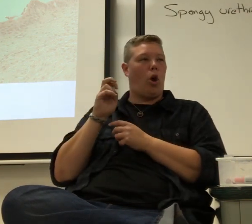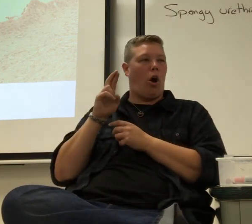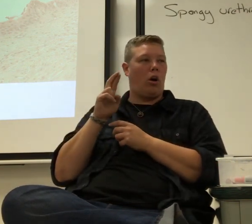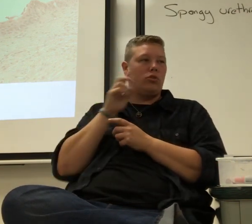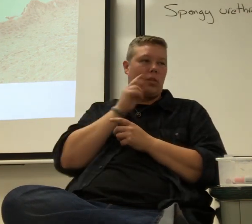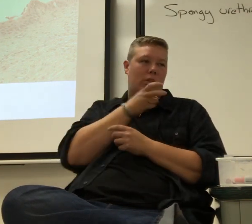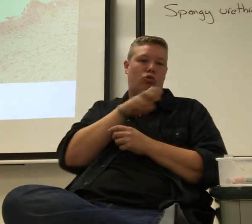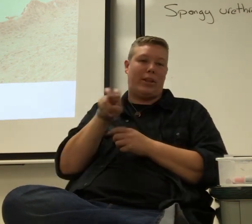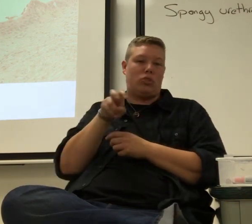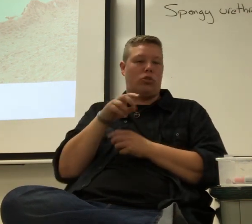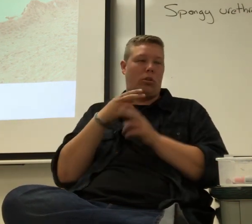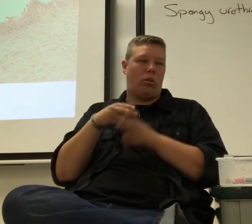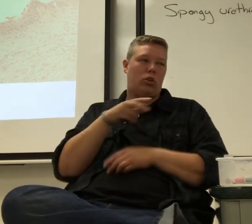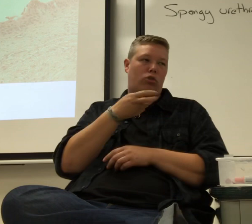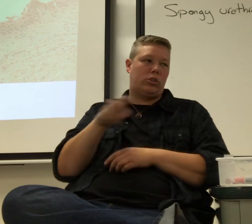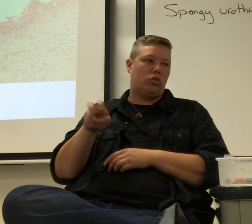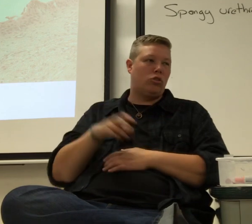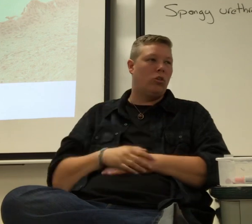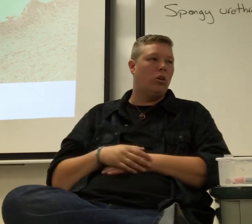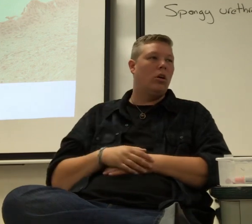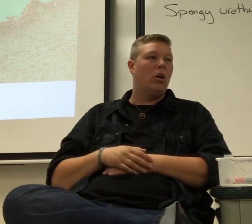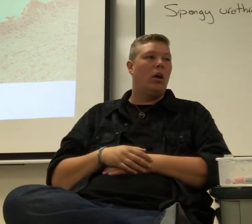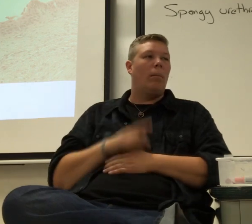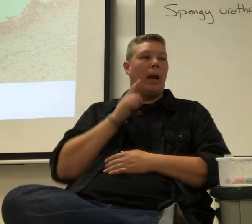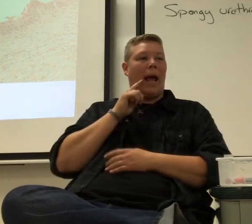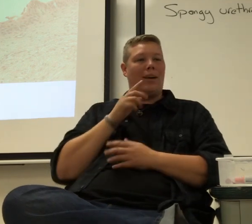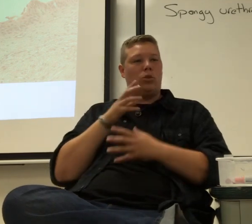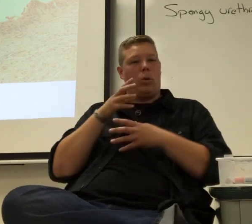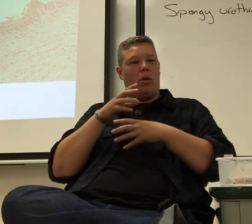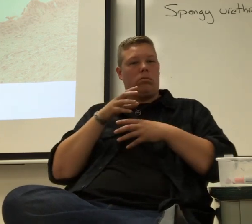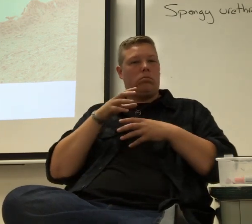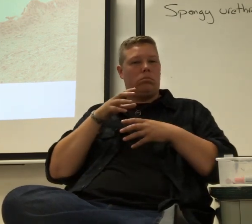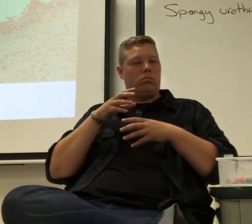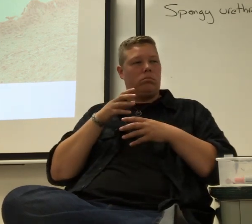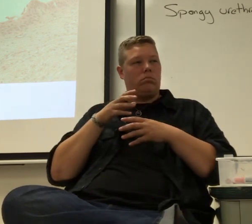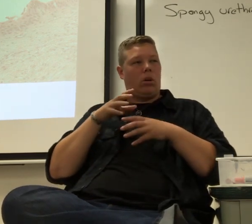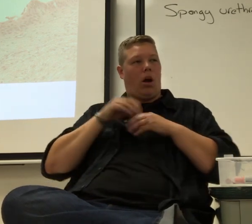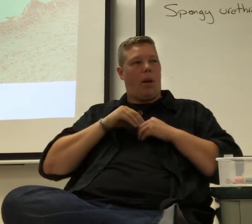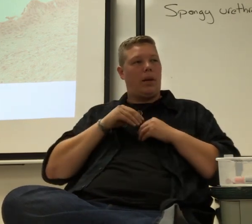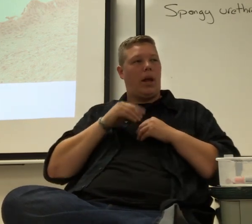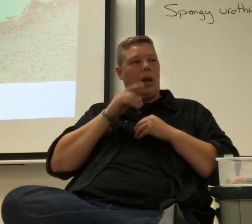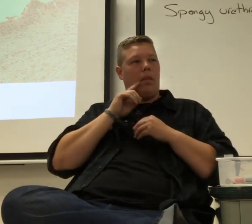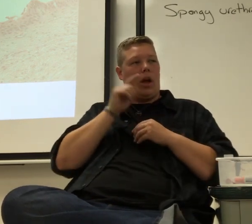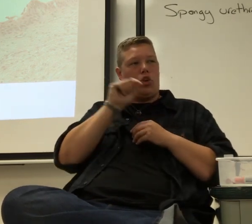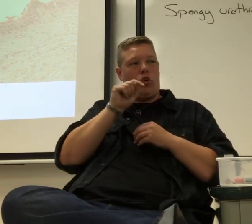right, because it has to accommodate urine passing through. So anyways, moving on.